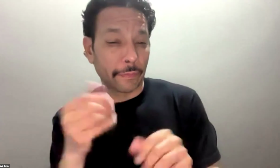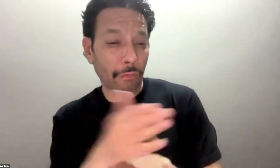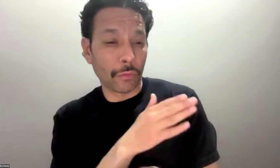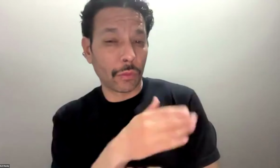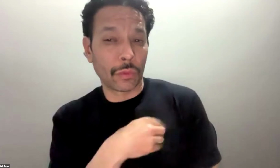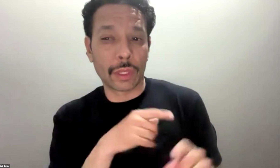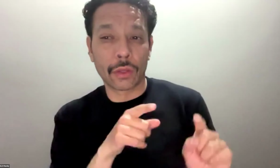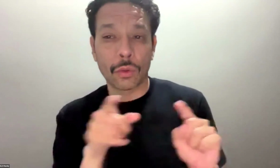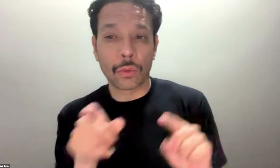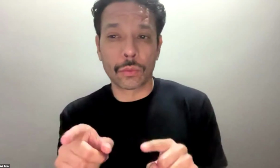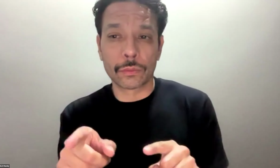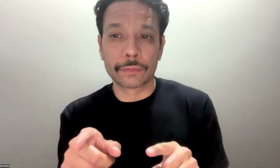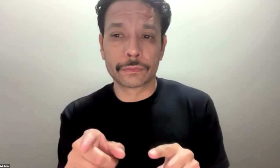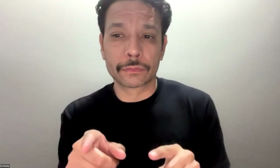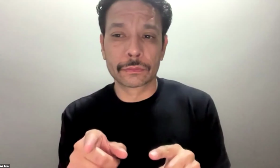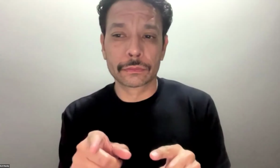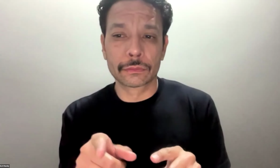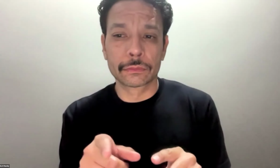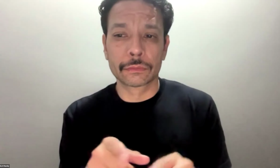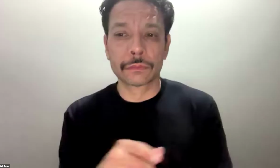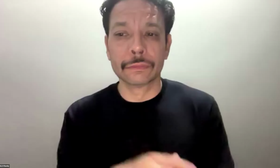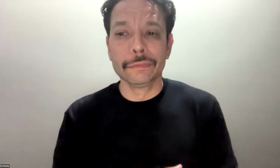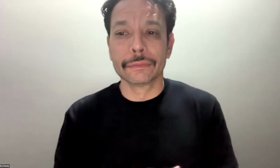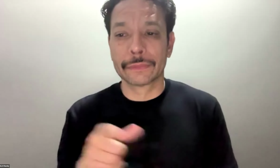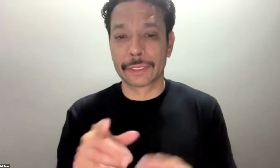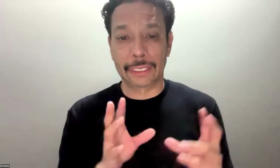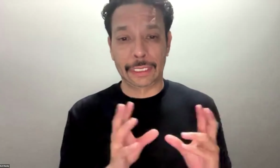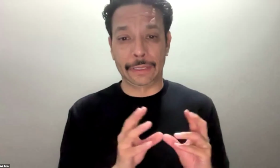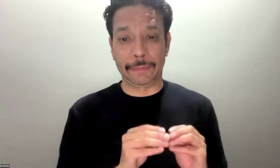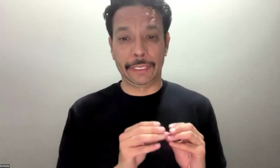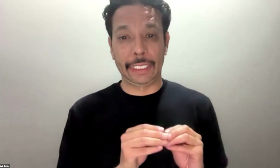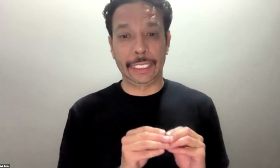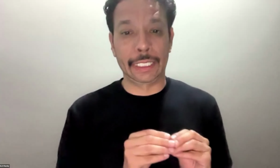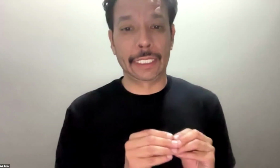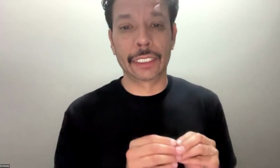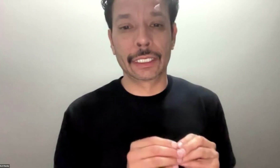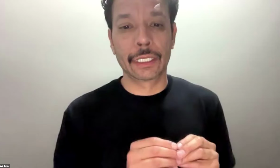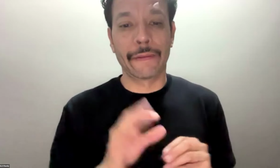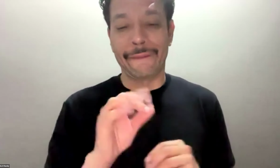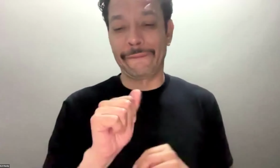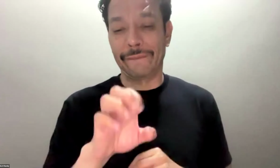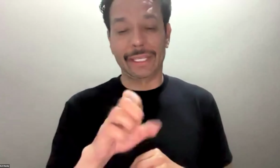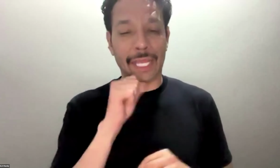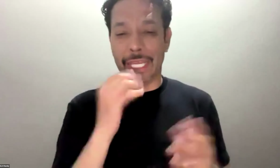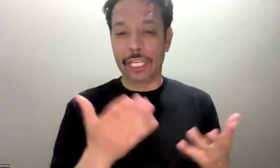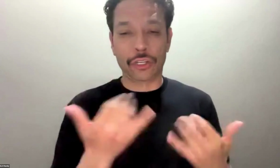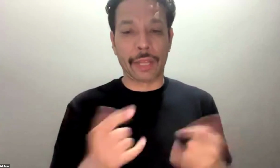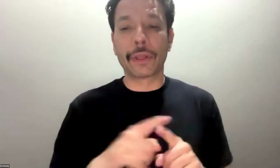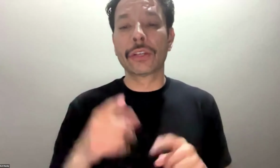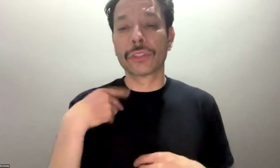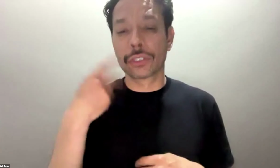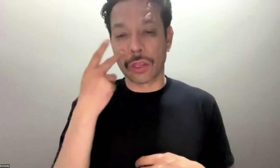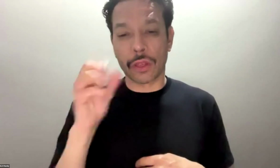to Face Committee isn't going to have Sherlyn isn't here today, but you saw when we have